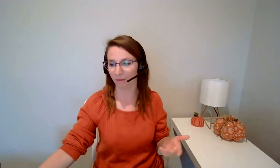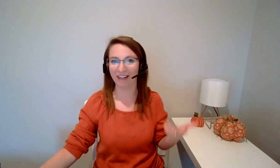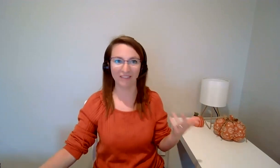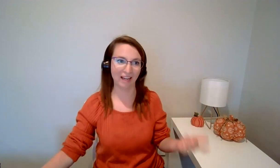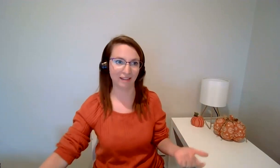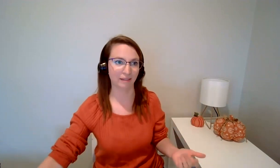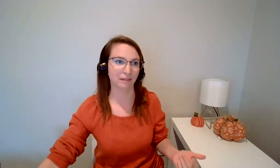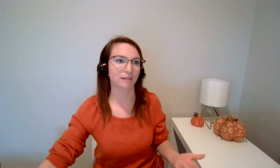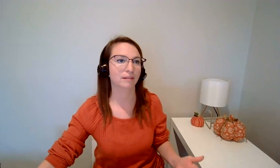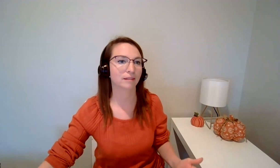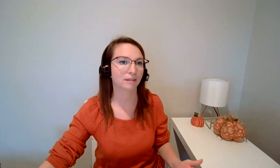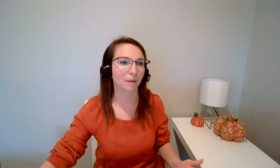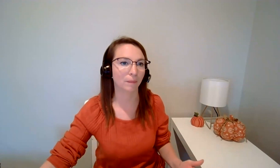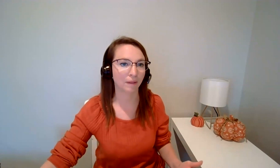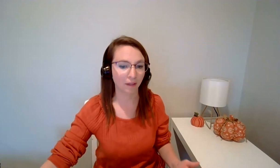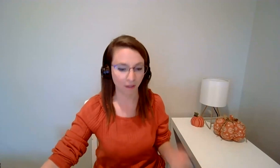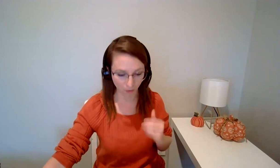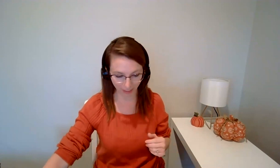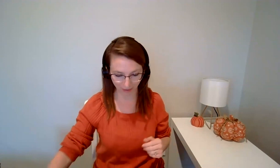have accents. So, okay,